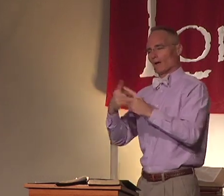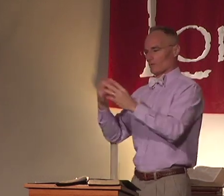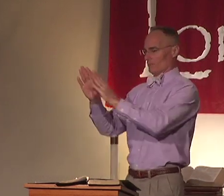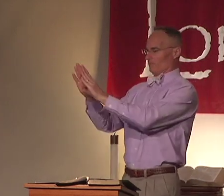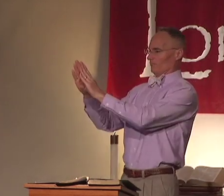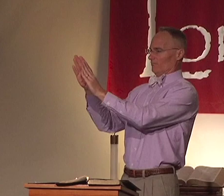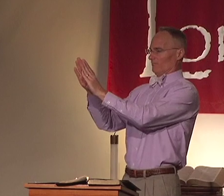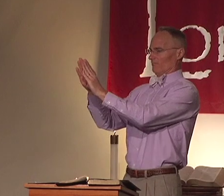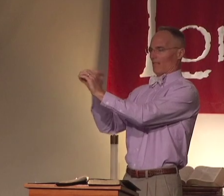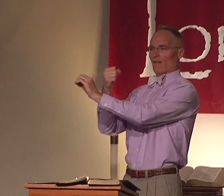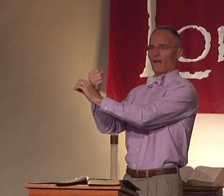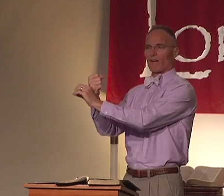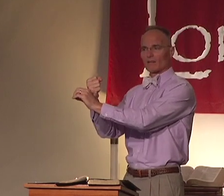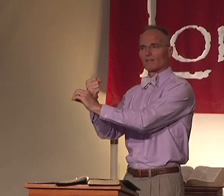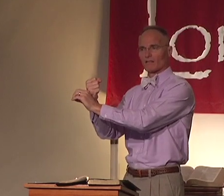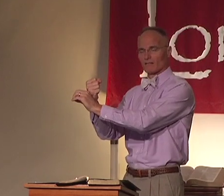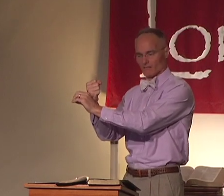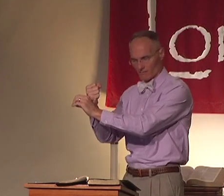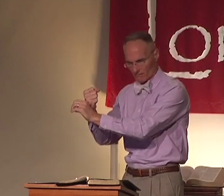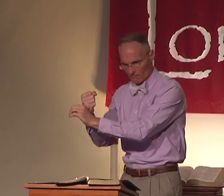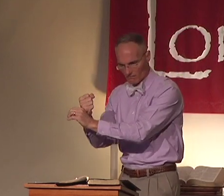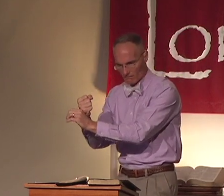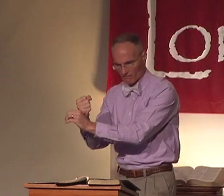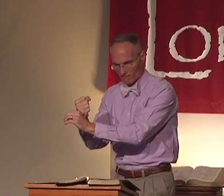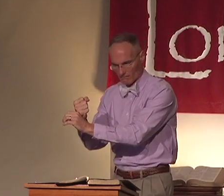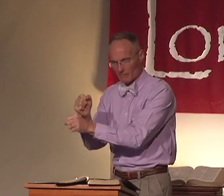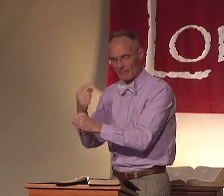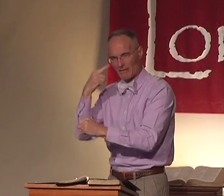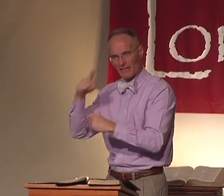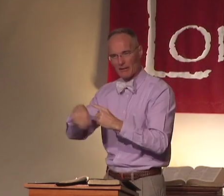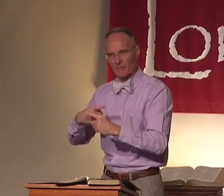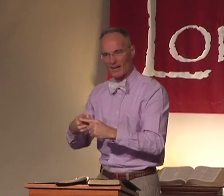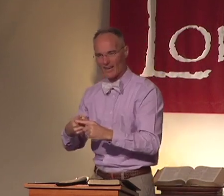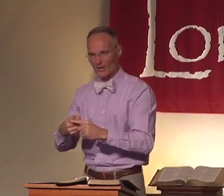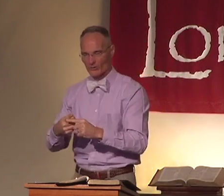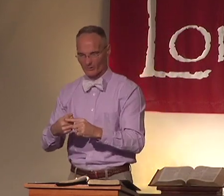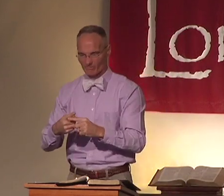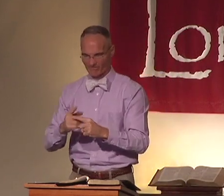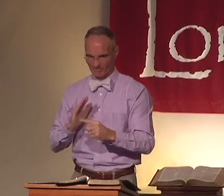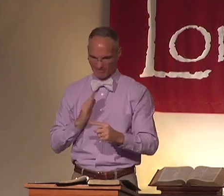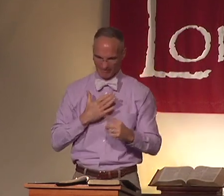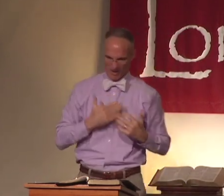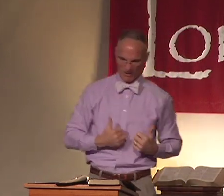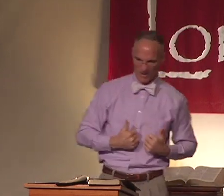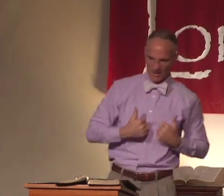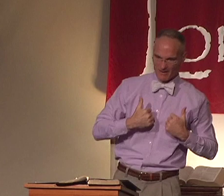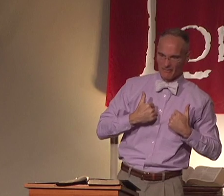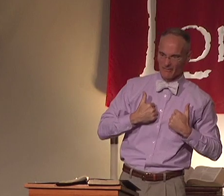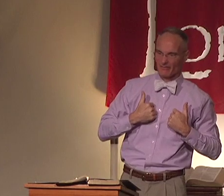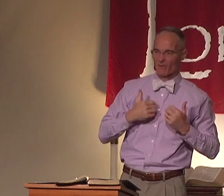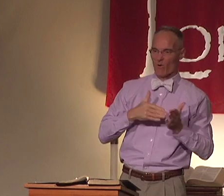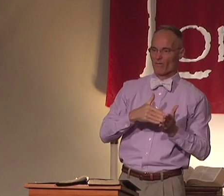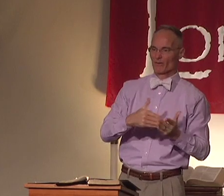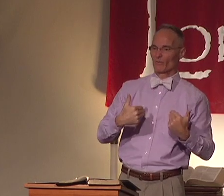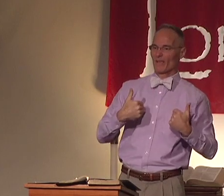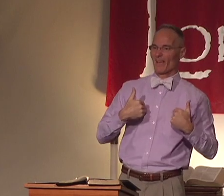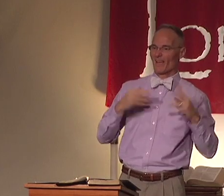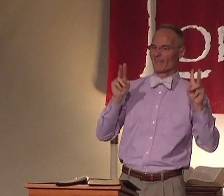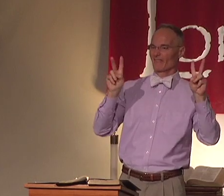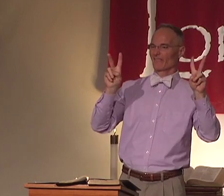And I thought about that closed door, doors being locked, and it made me think about our lives. Quite